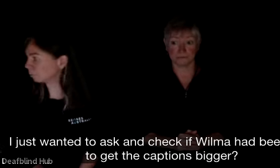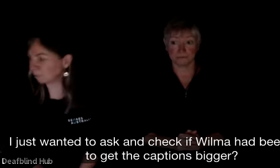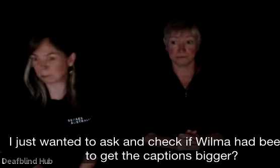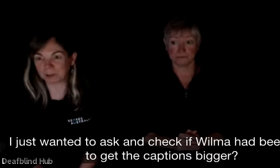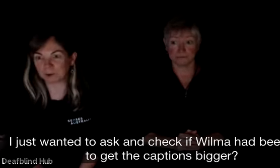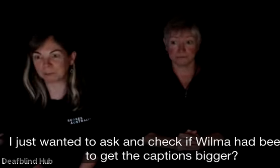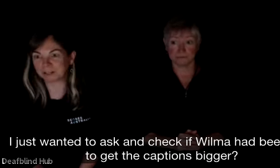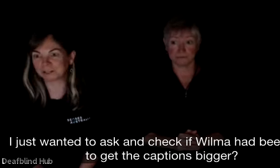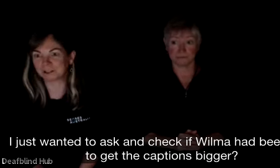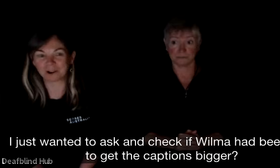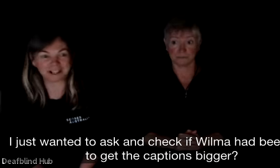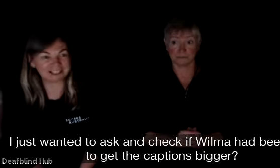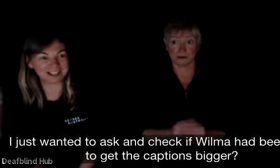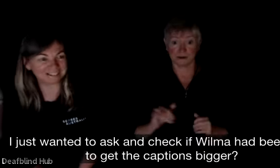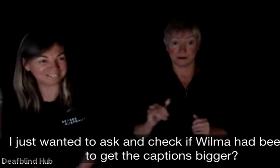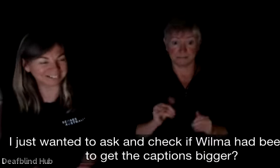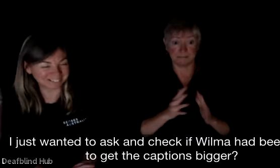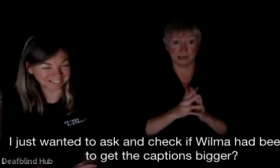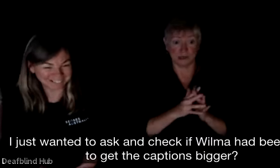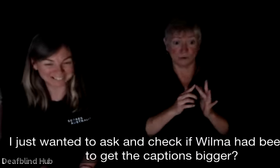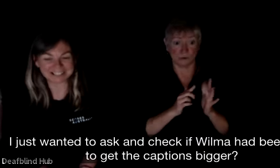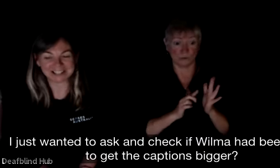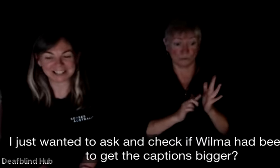And Wilma might not be online now.